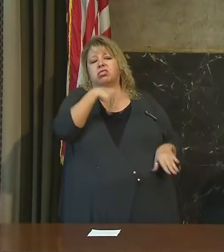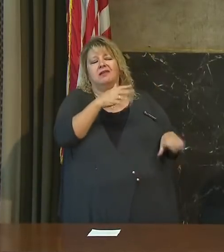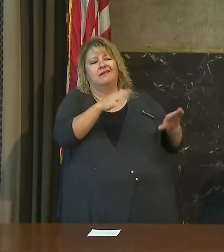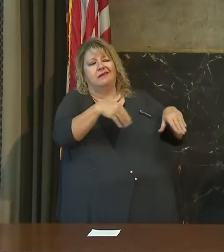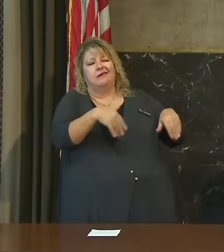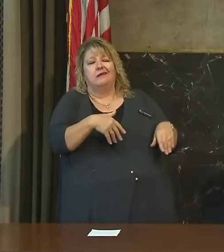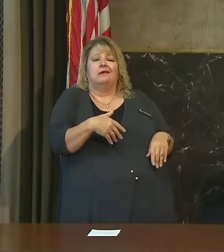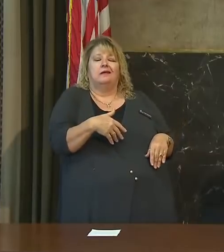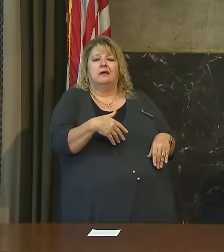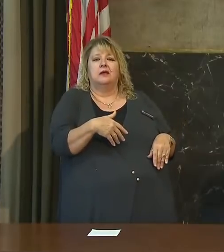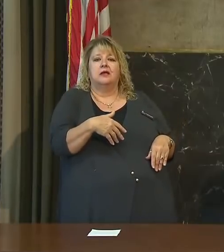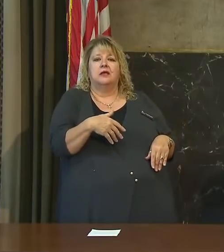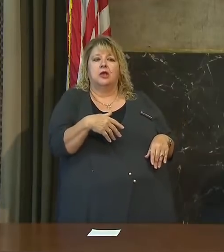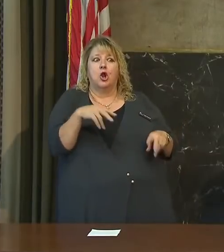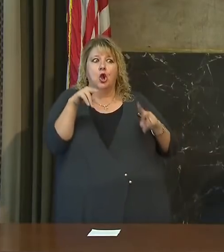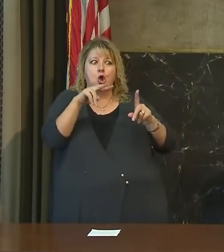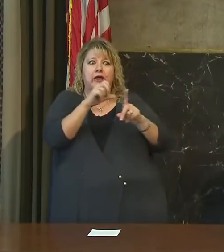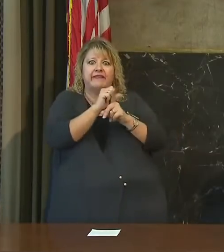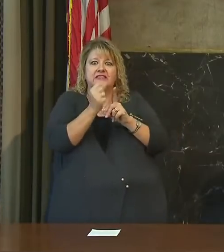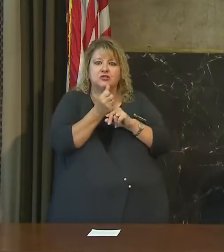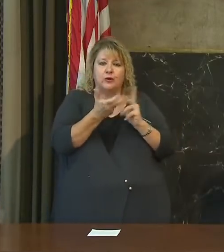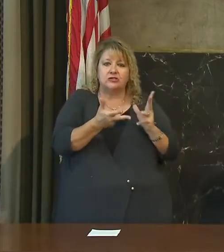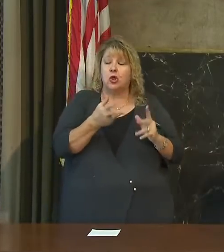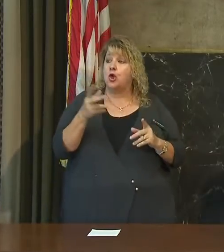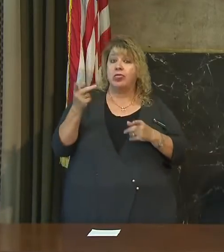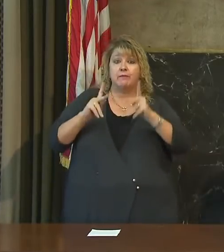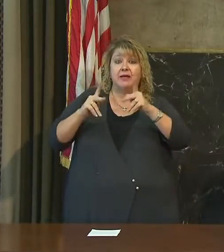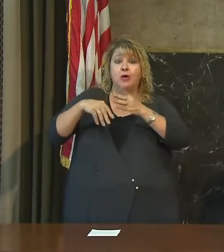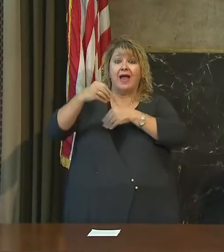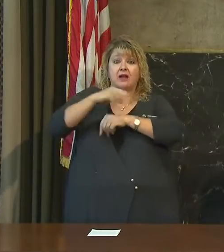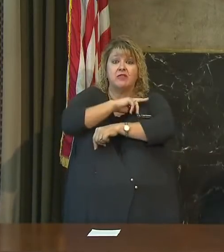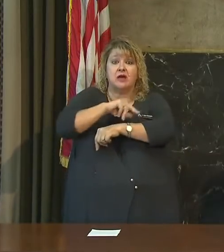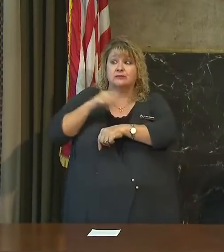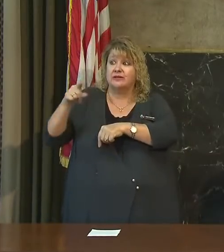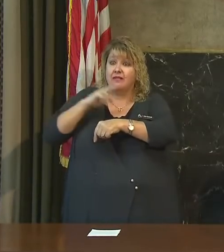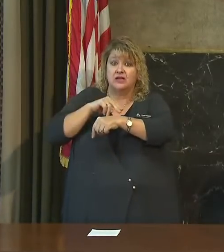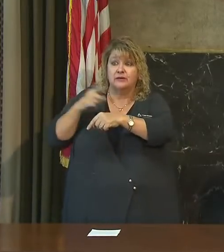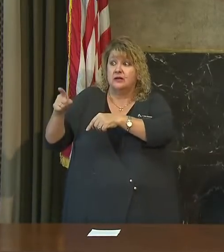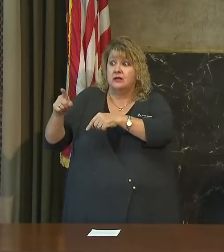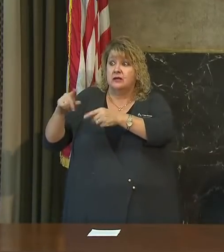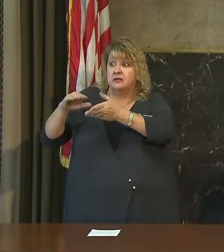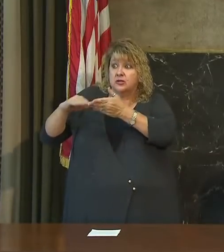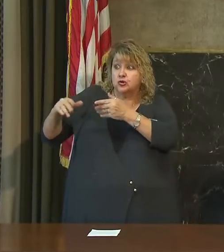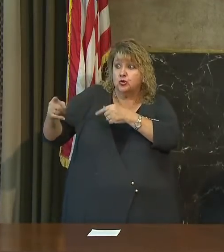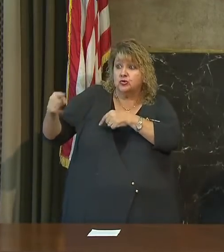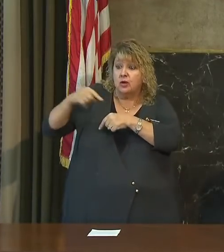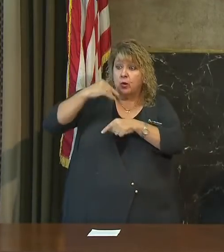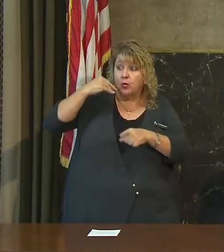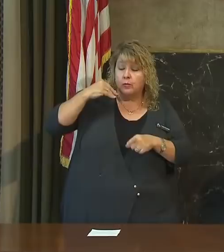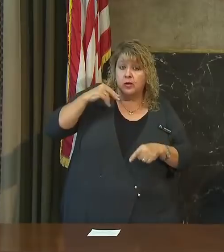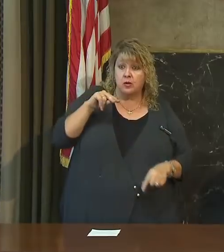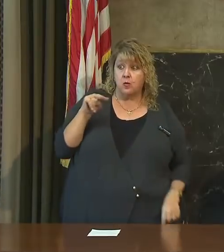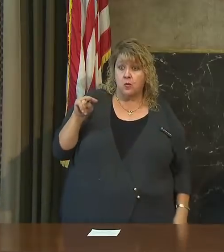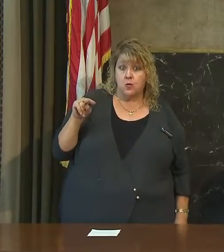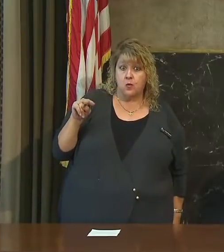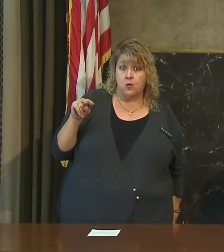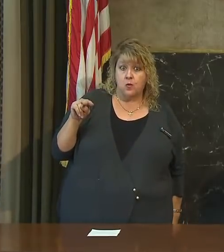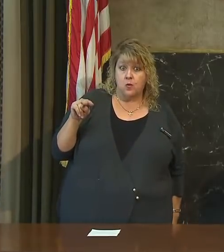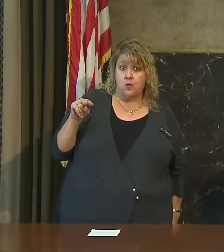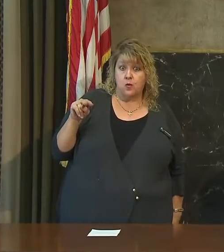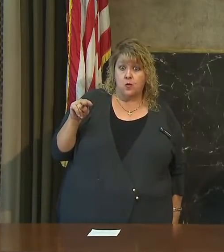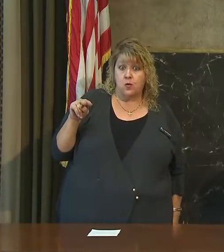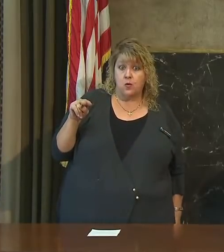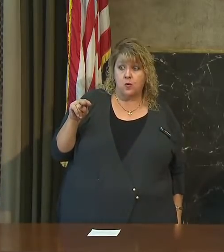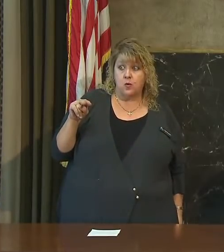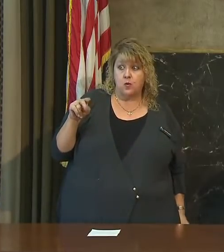Talk to people that you know who are coming out of the hospital, because there's a really good chance that they made a decision not to get